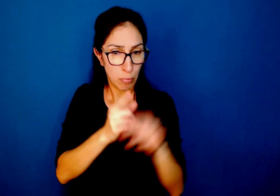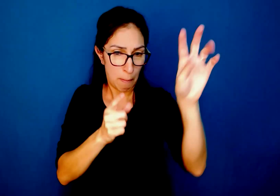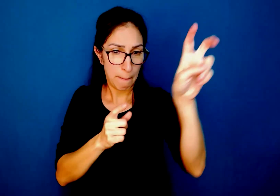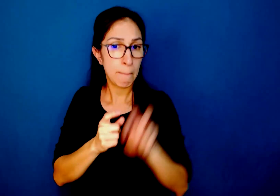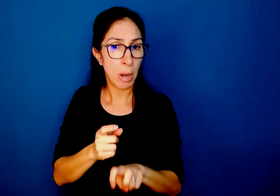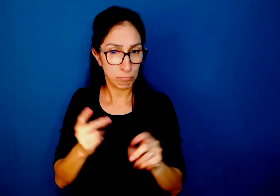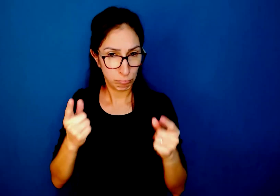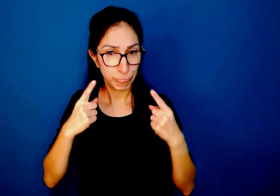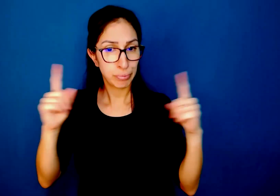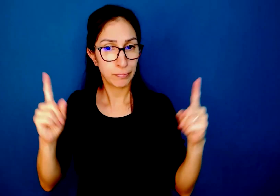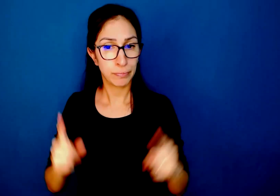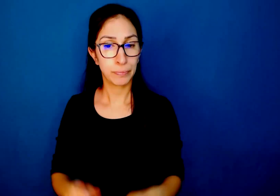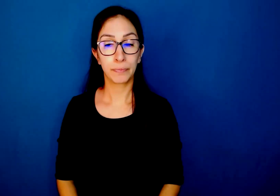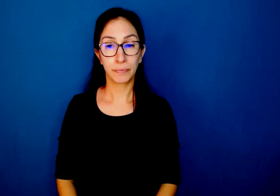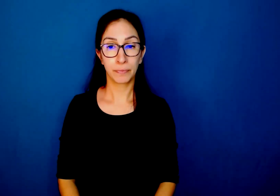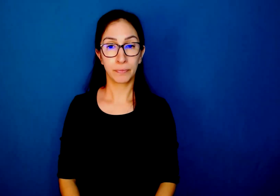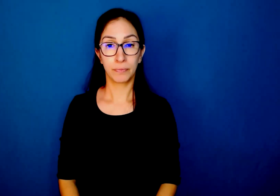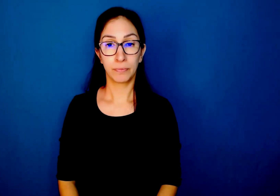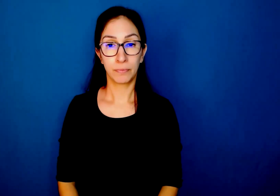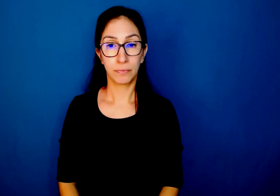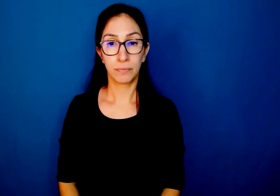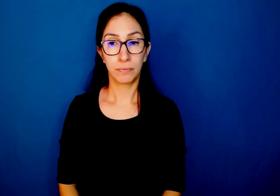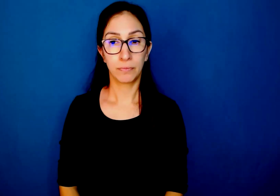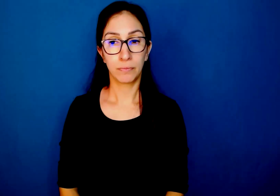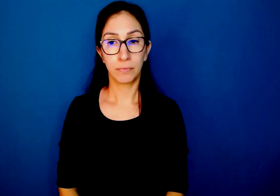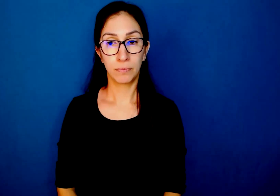poll, pause slash stop, pause recording, stop, if yes.